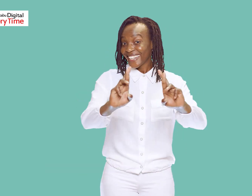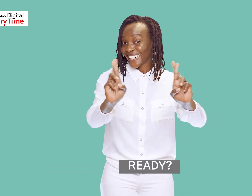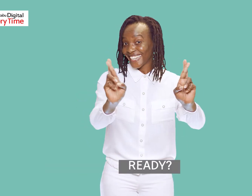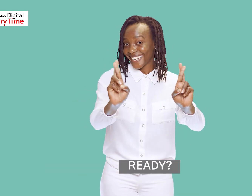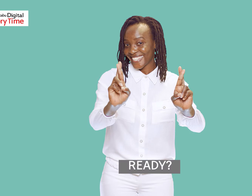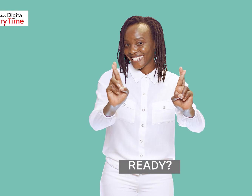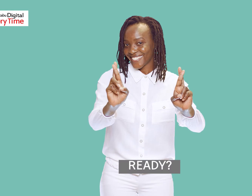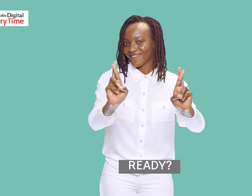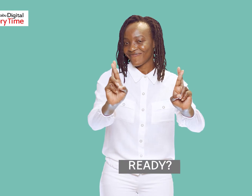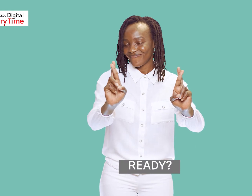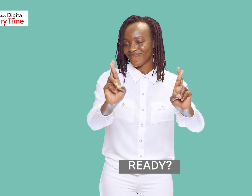Ready?